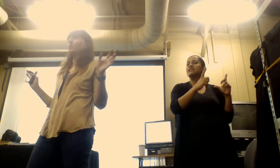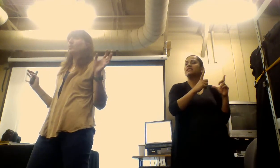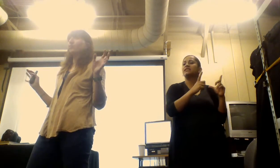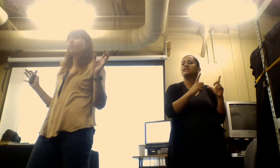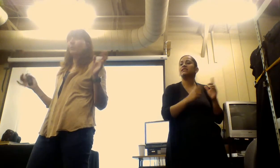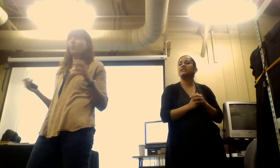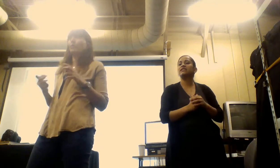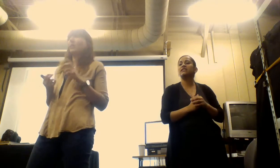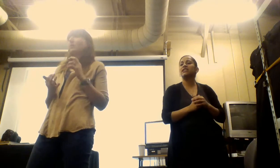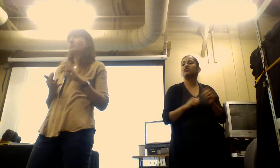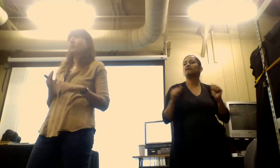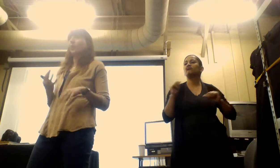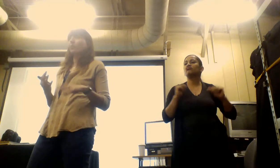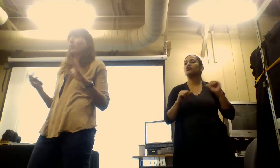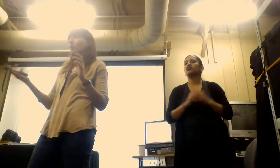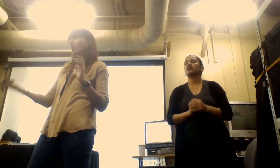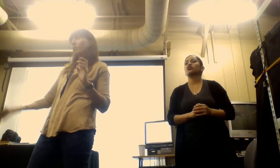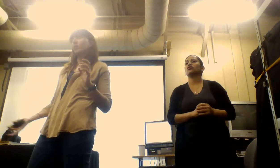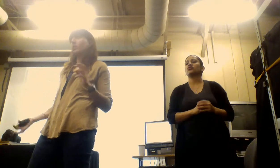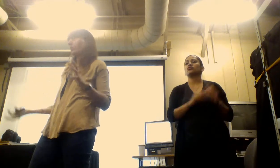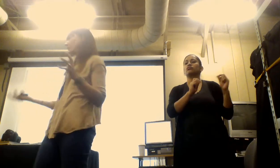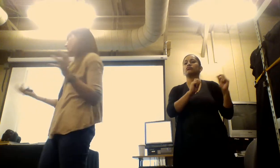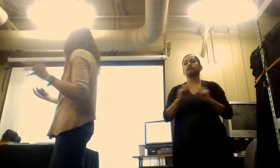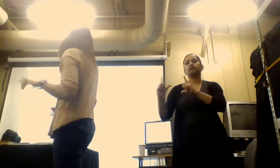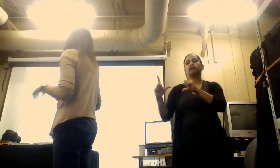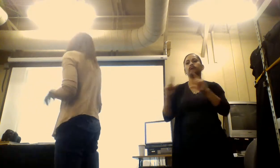all sorts of free programs. Lightroom,